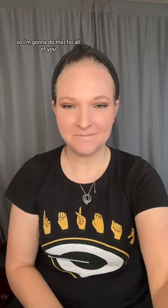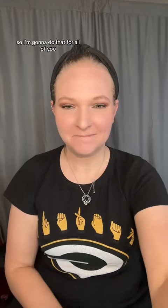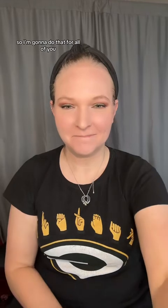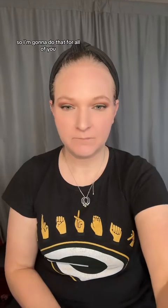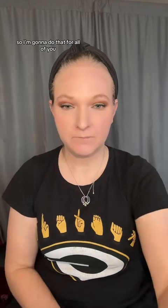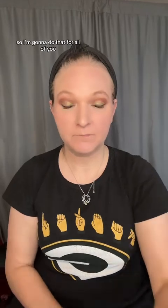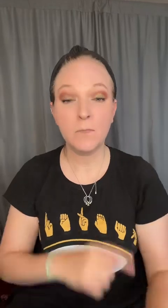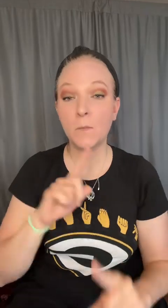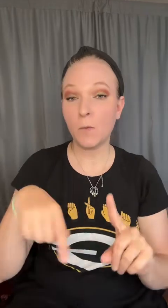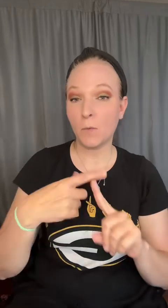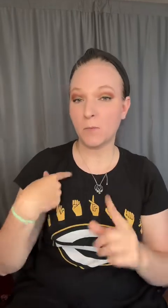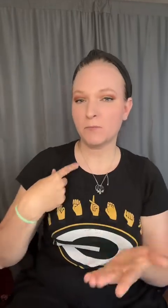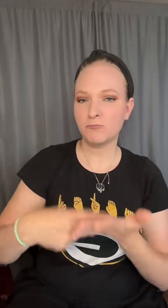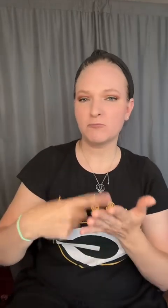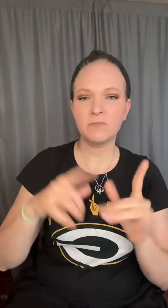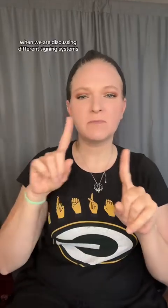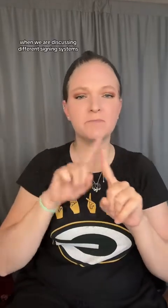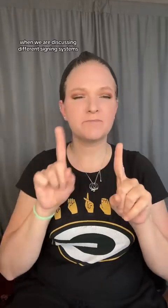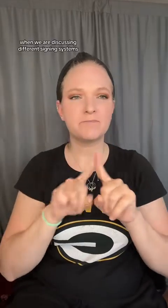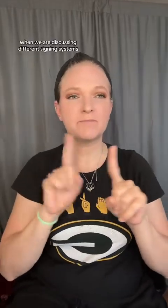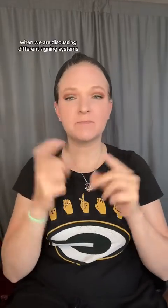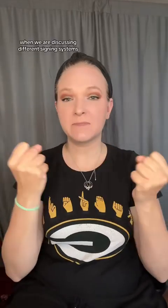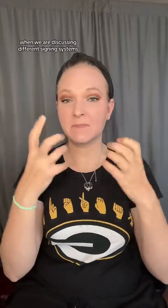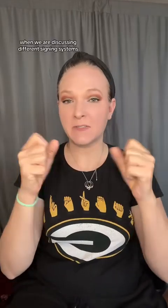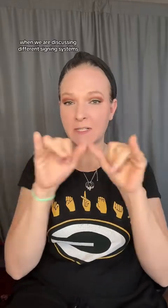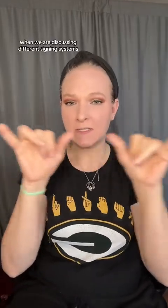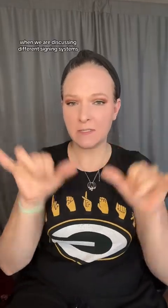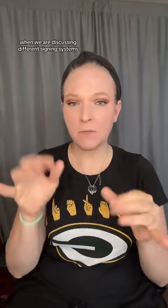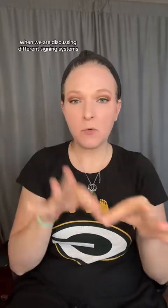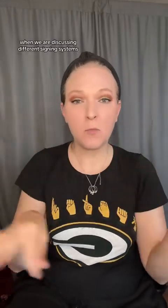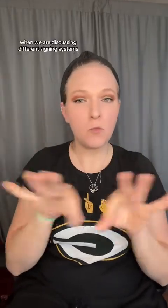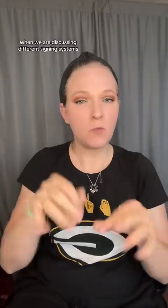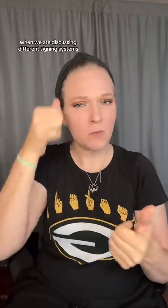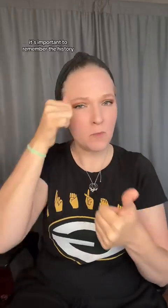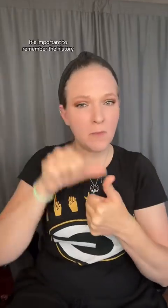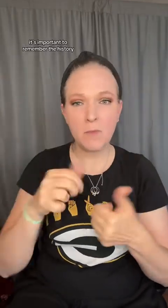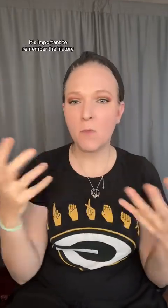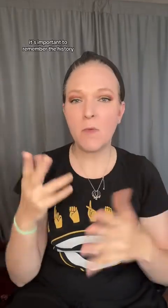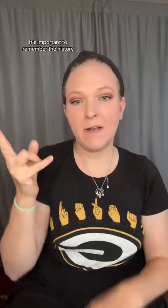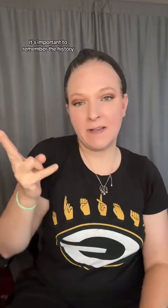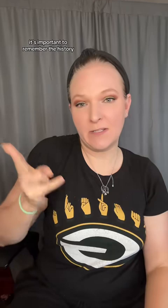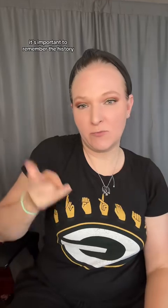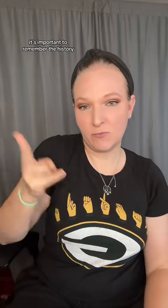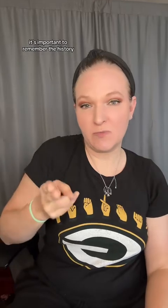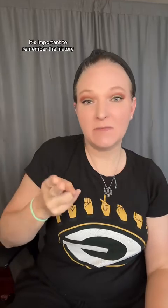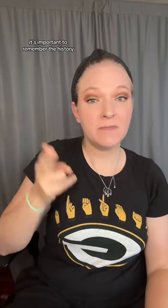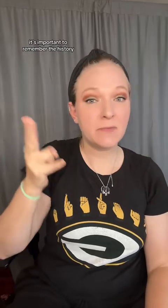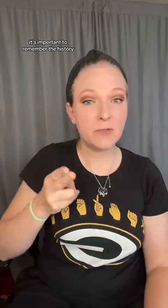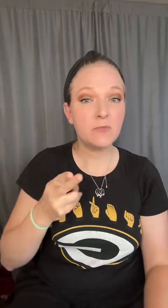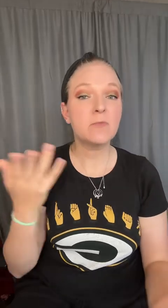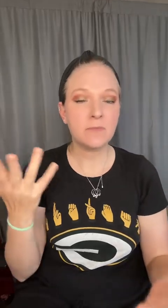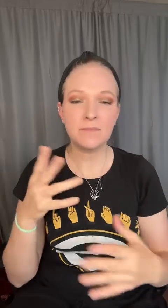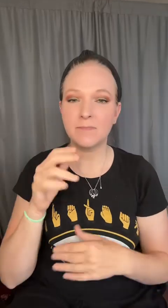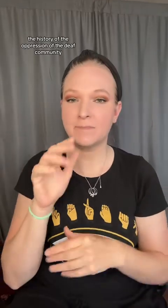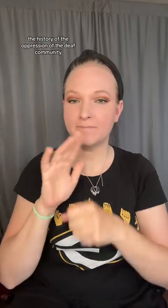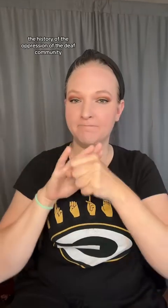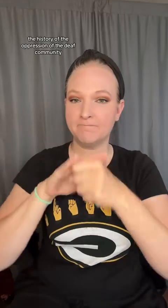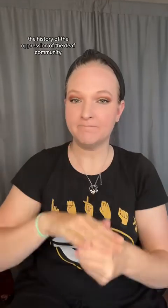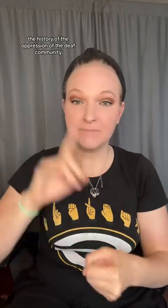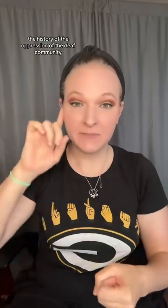you. When we are discussing different signing systems, it's important to remember the history of the oppression